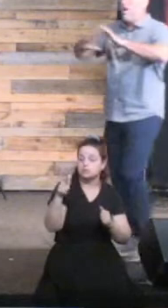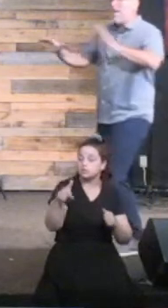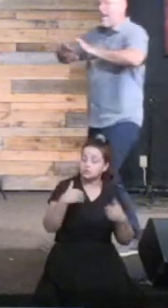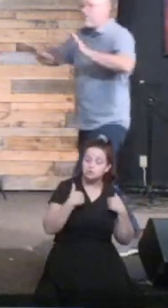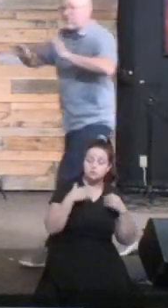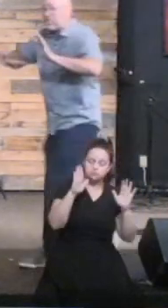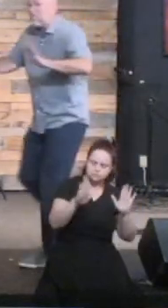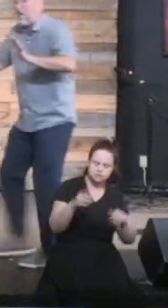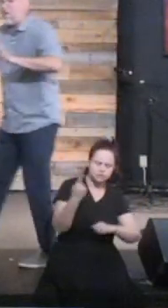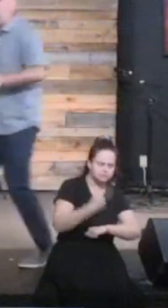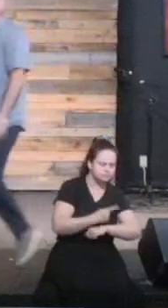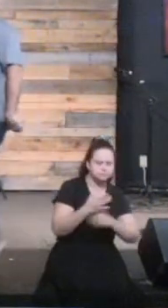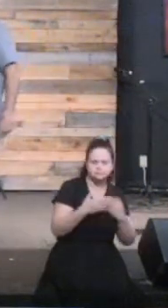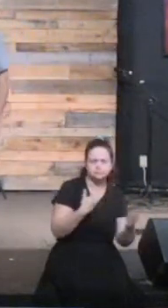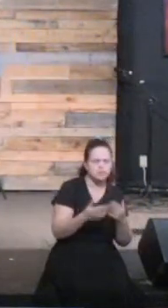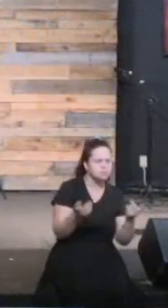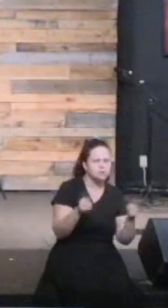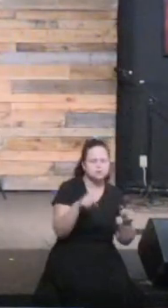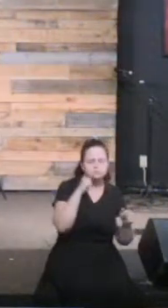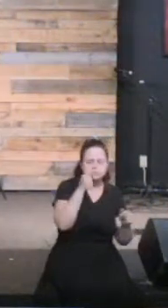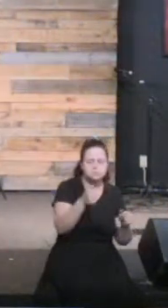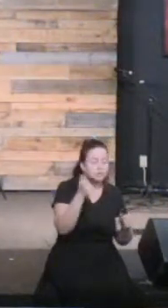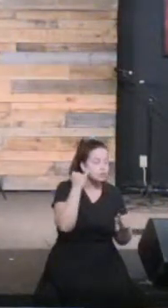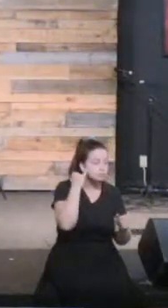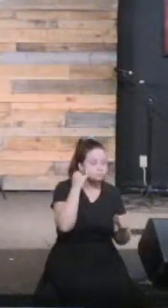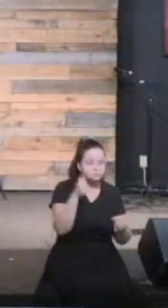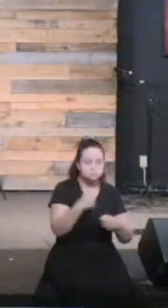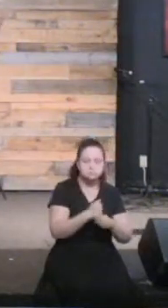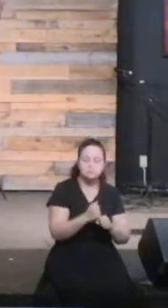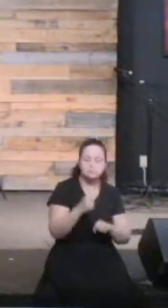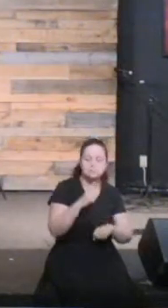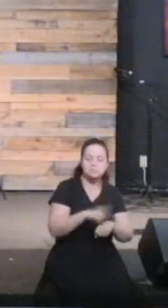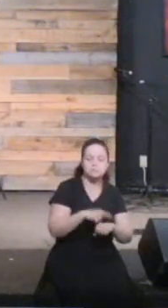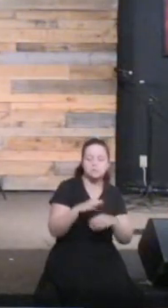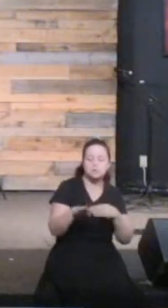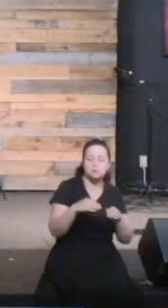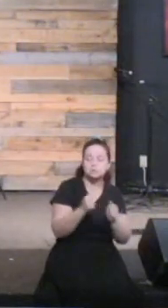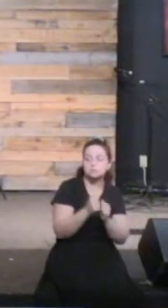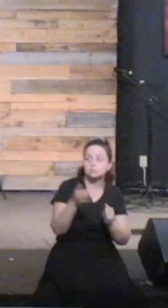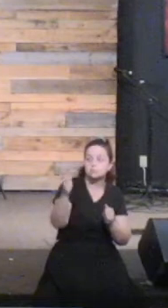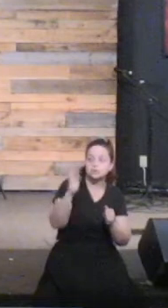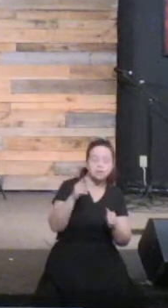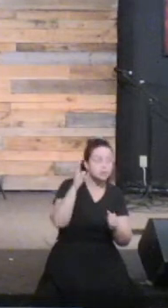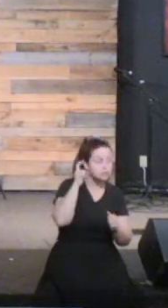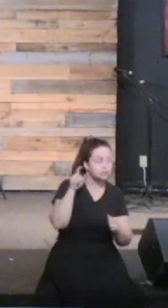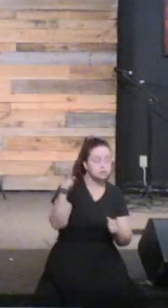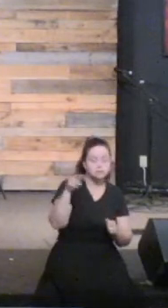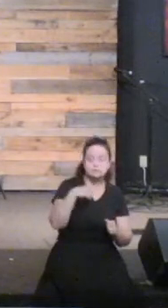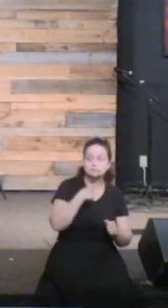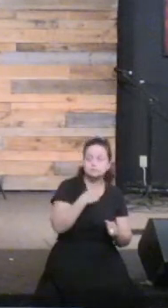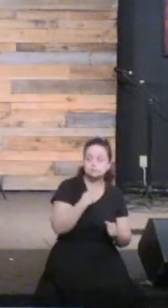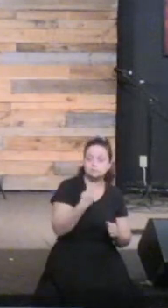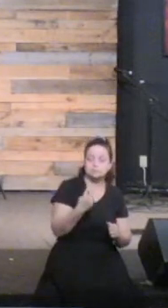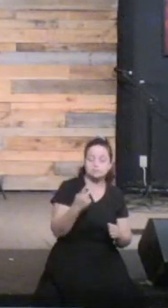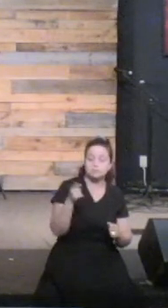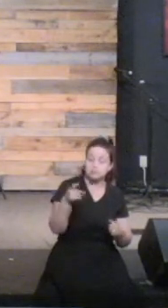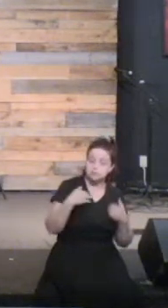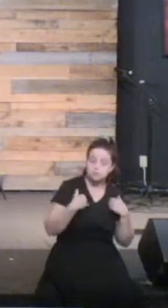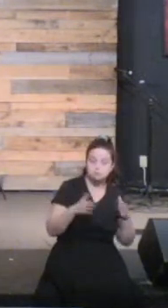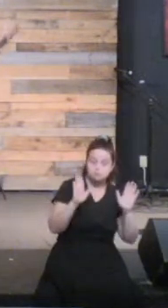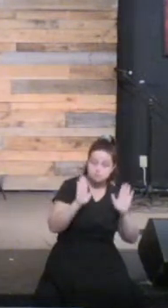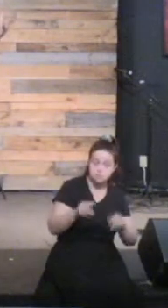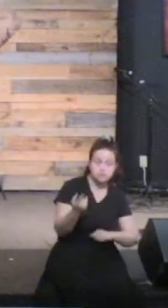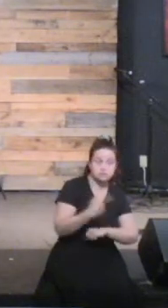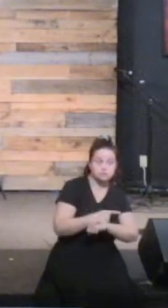no matter what happens tomorrow if you made time to walk with God to try to hear his voice you've had a great day